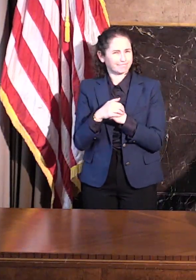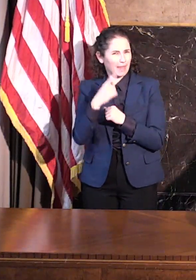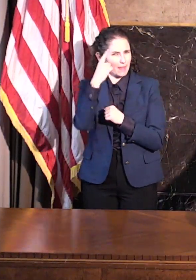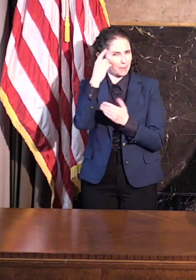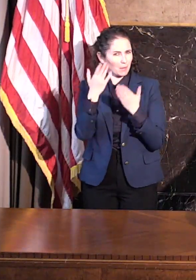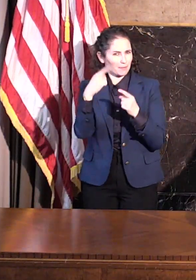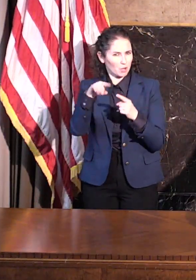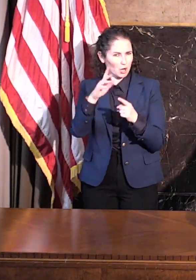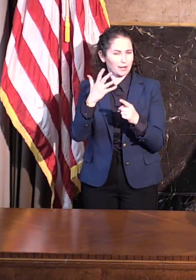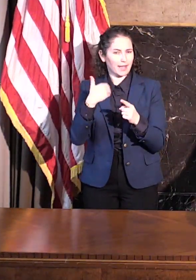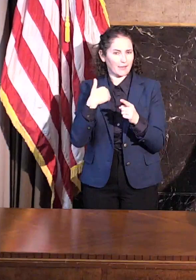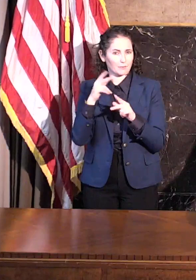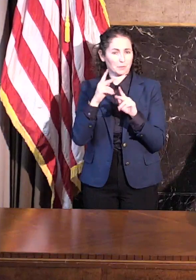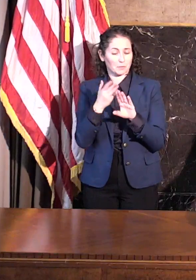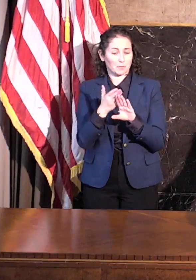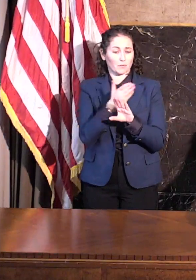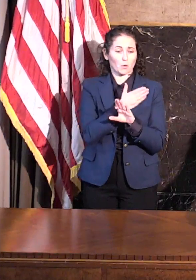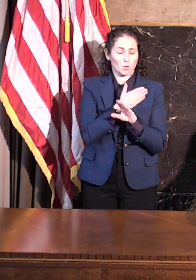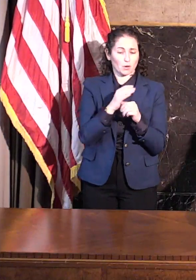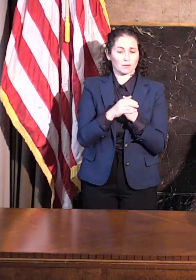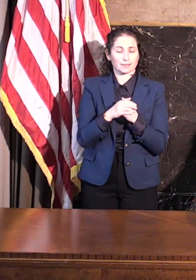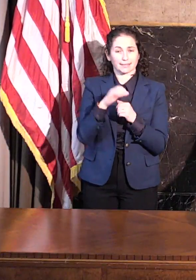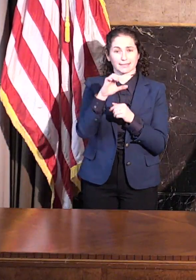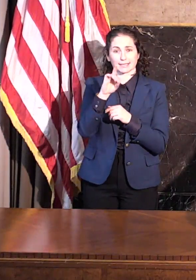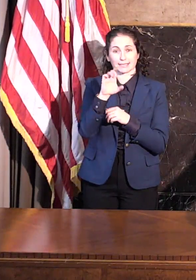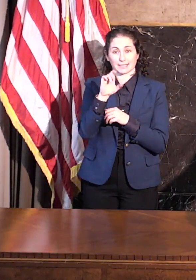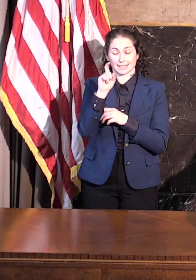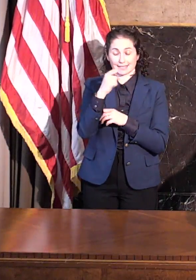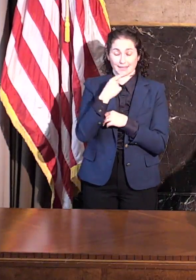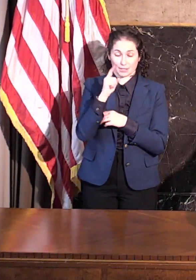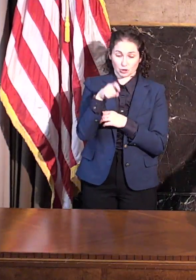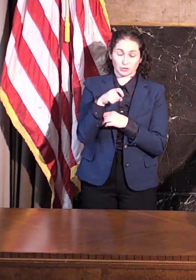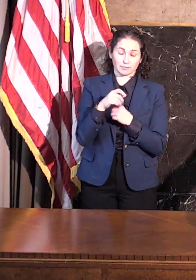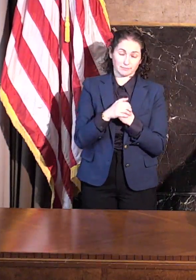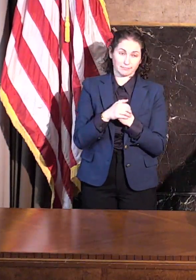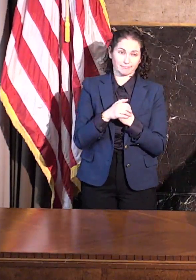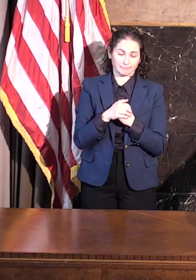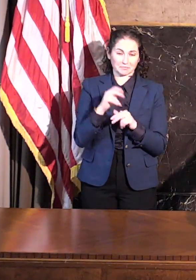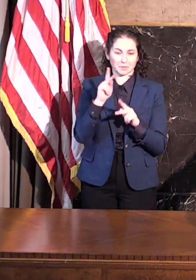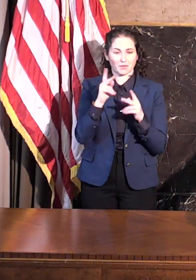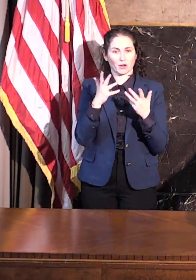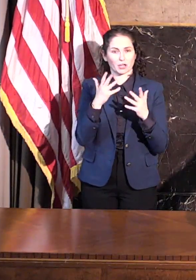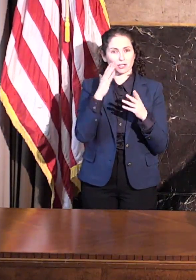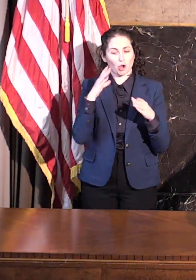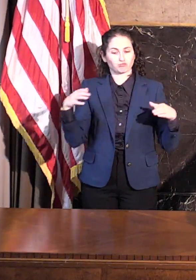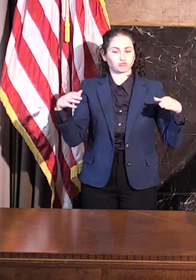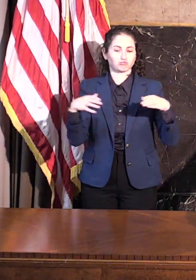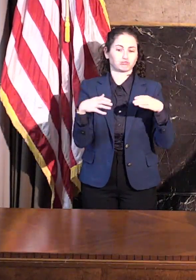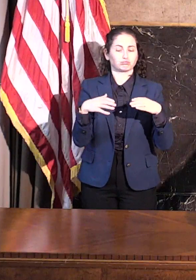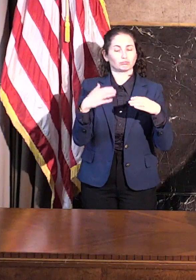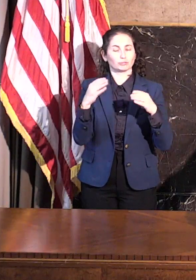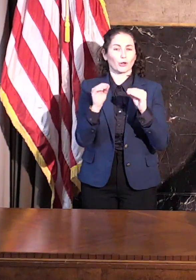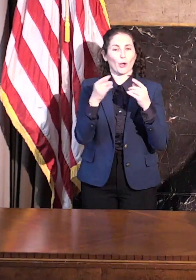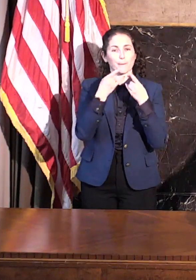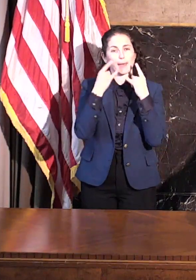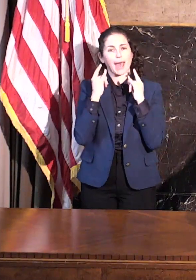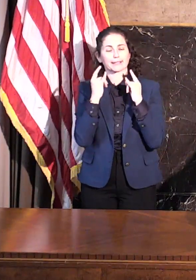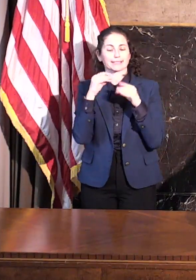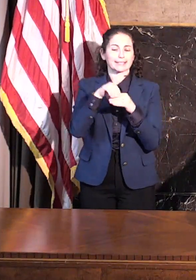that if the people of Louisiana really are interested in getting back to normal as soon as